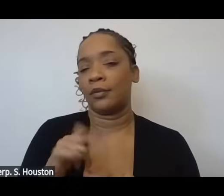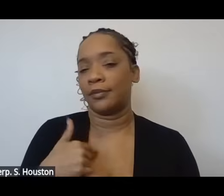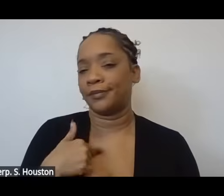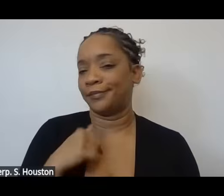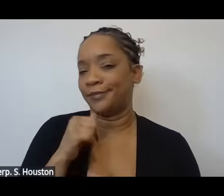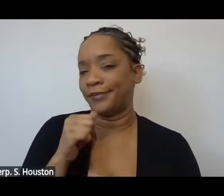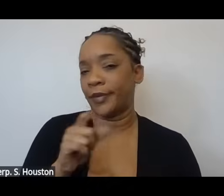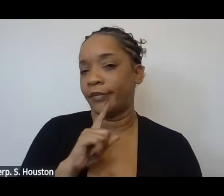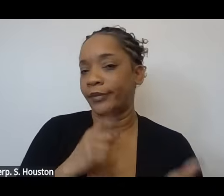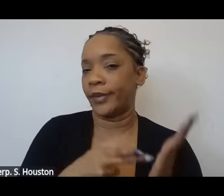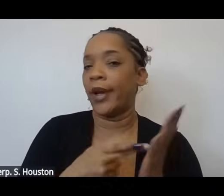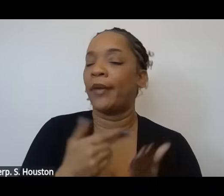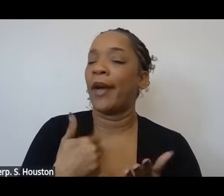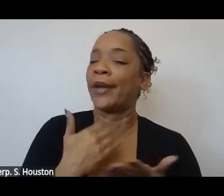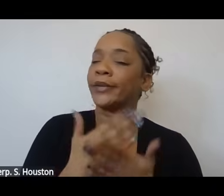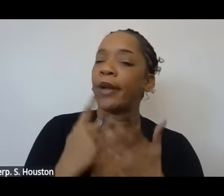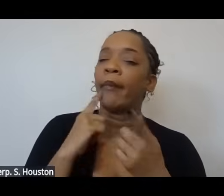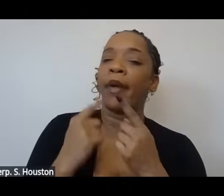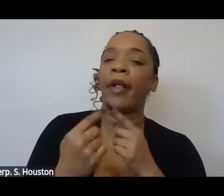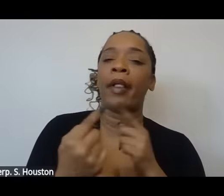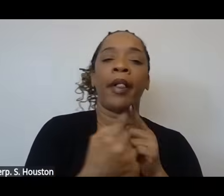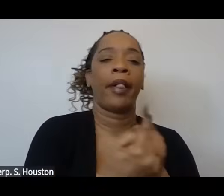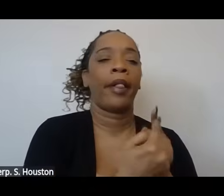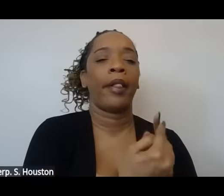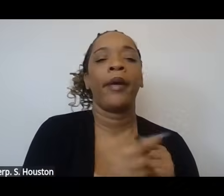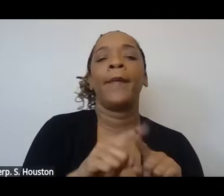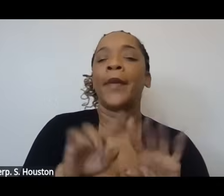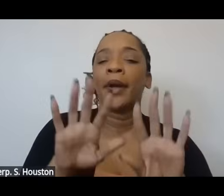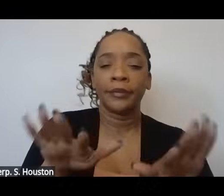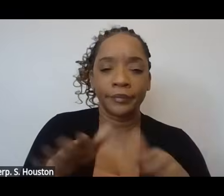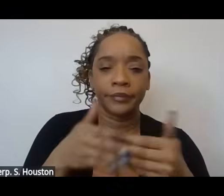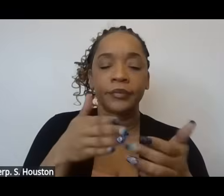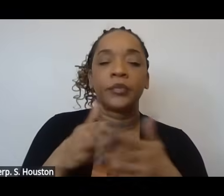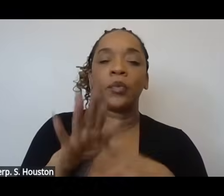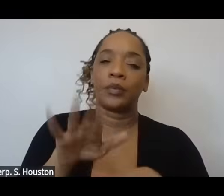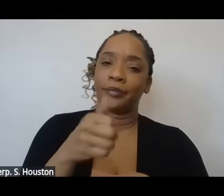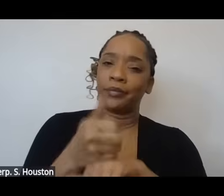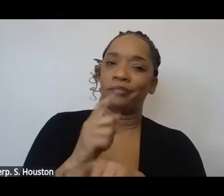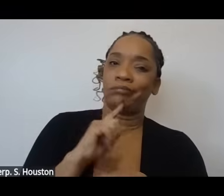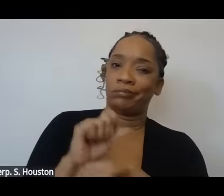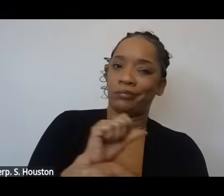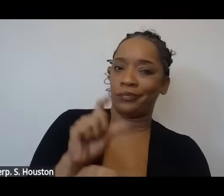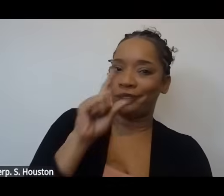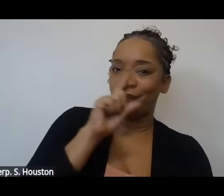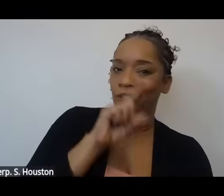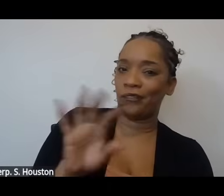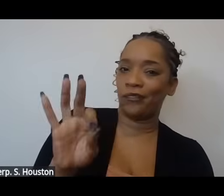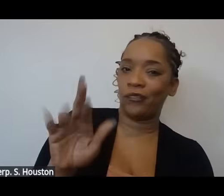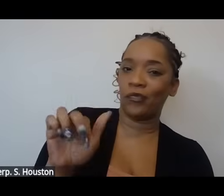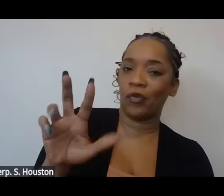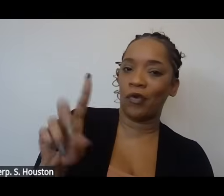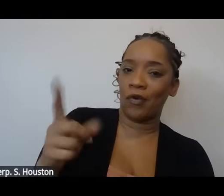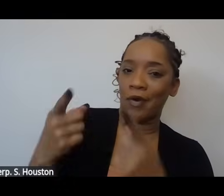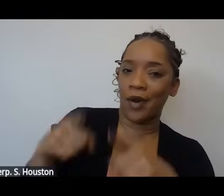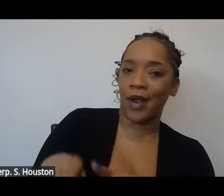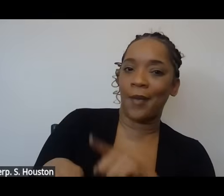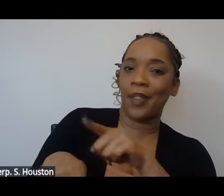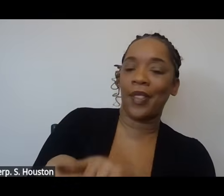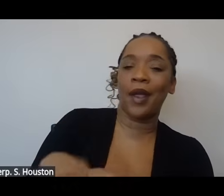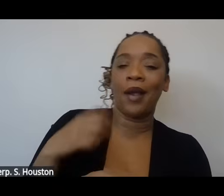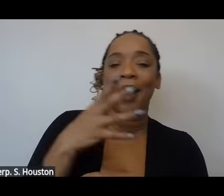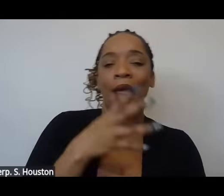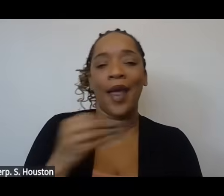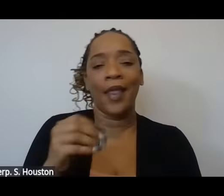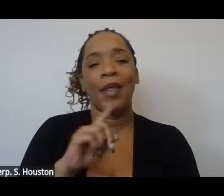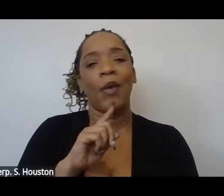but establishing the fraud. And there was concern on the part of legitimate